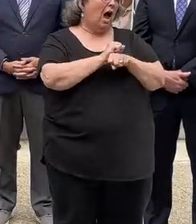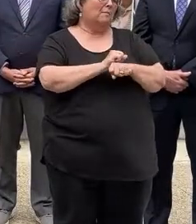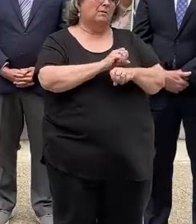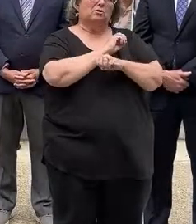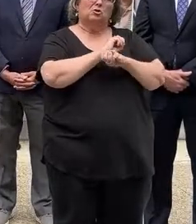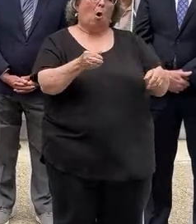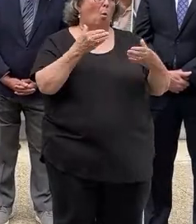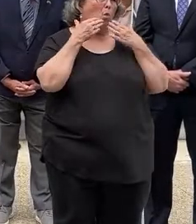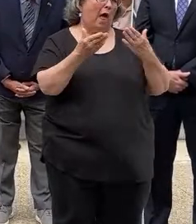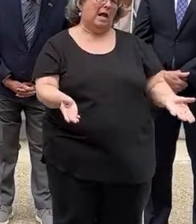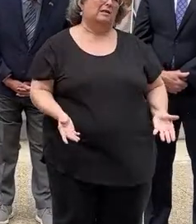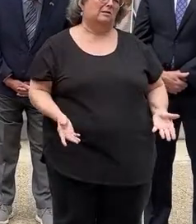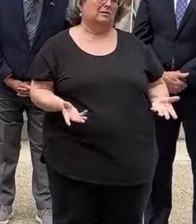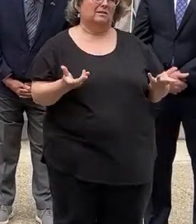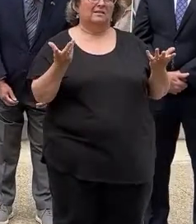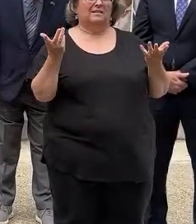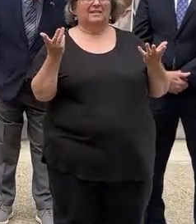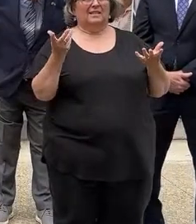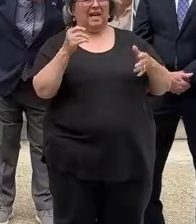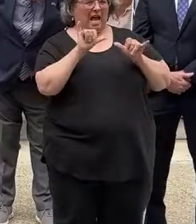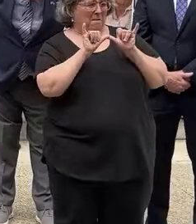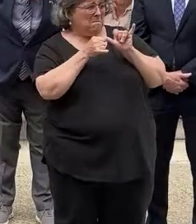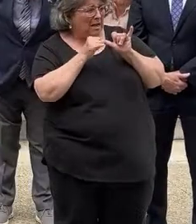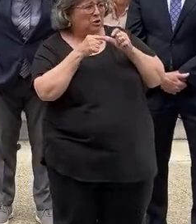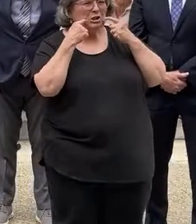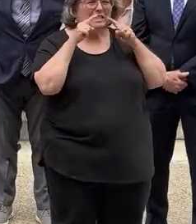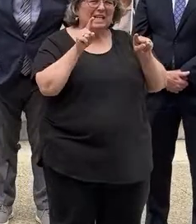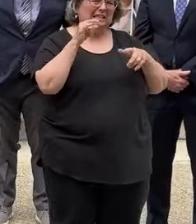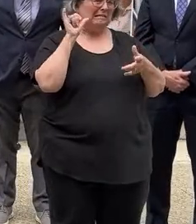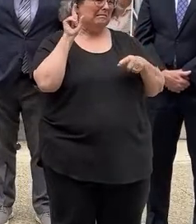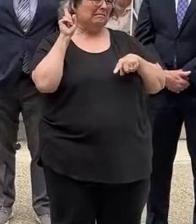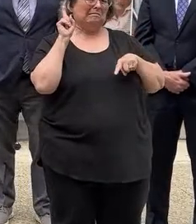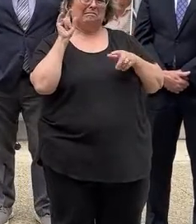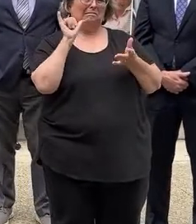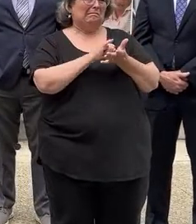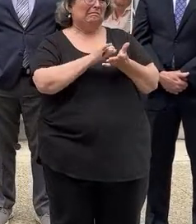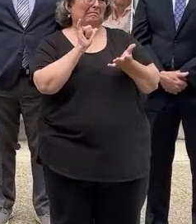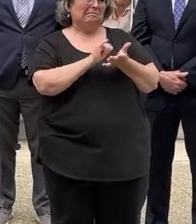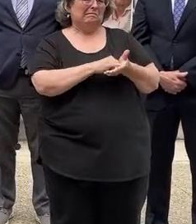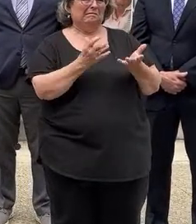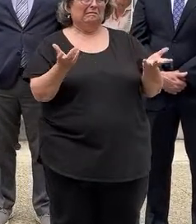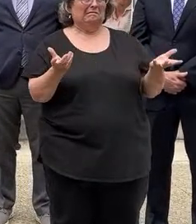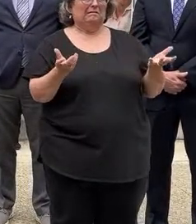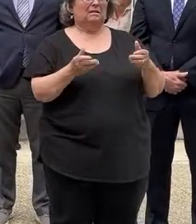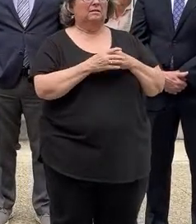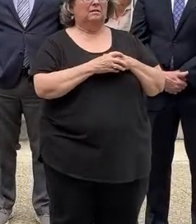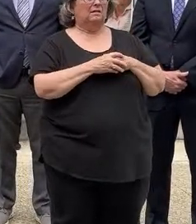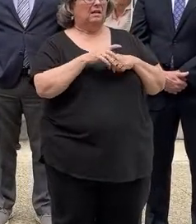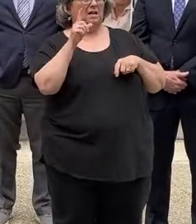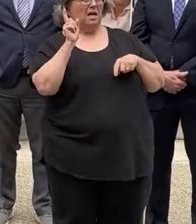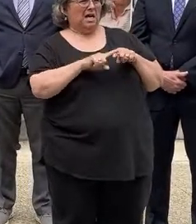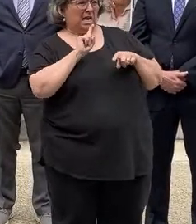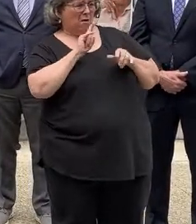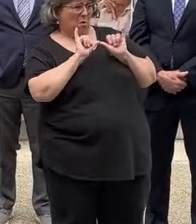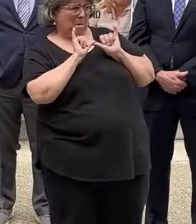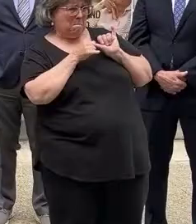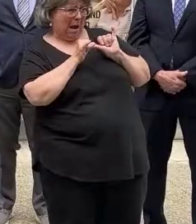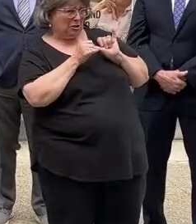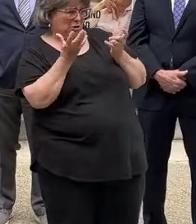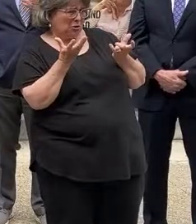times, and it's really hard to measure their success. If you think about it, you can't really